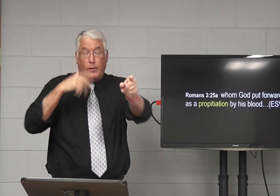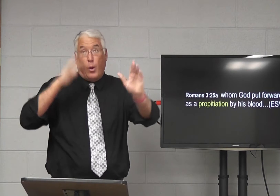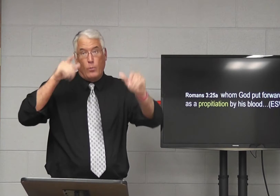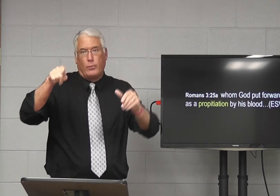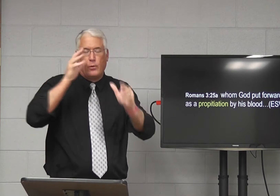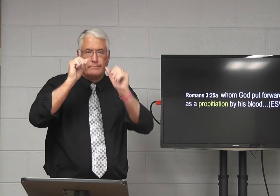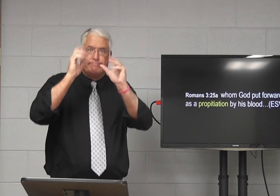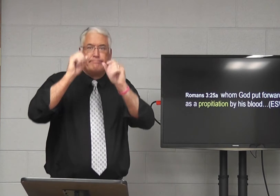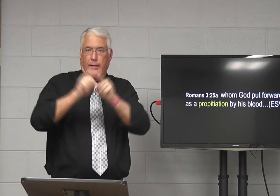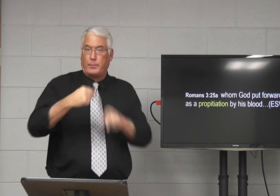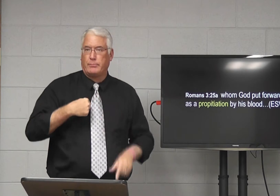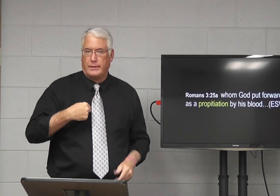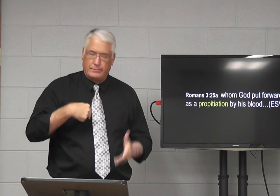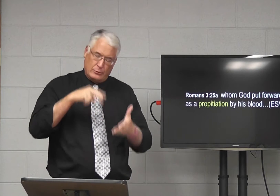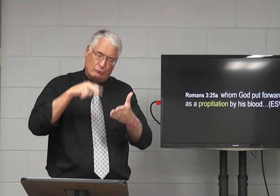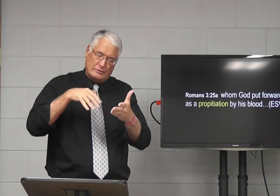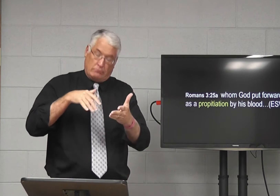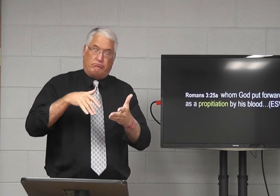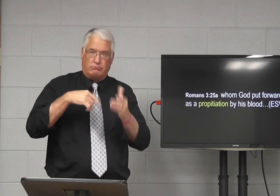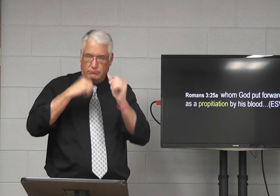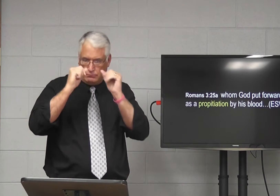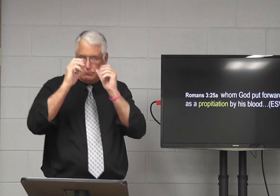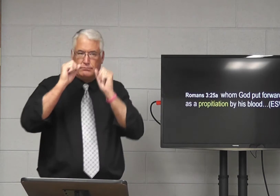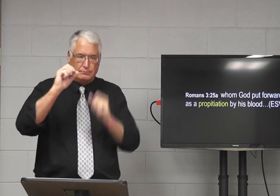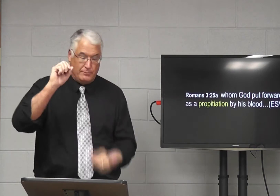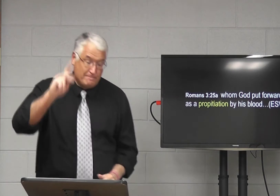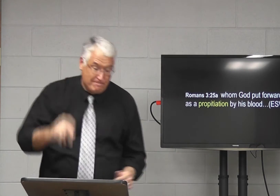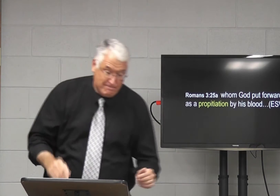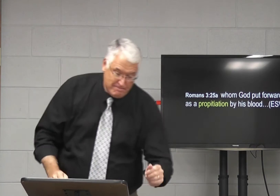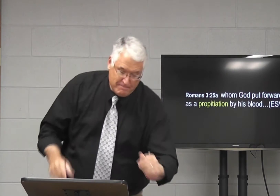You might be a little bit shocked. You know, when I was reading this, I was too.